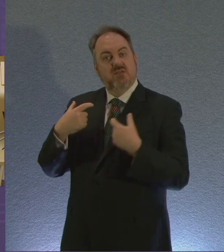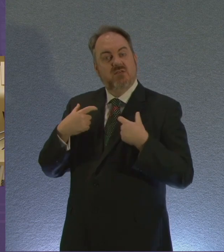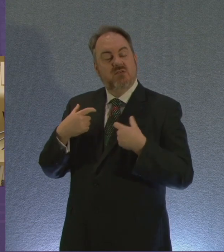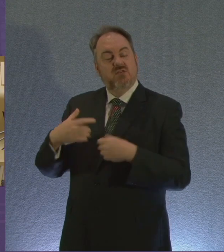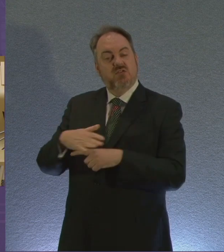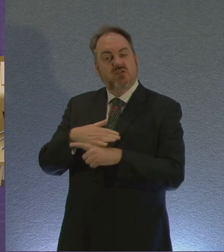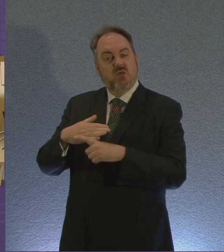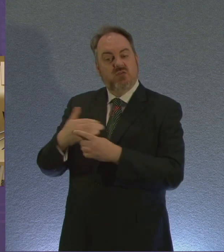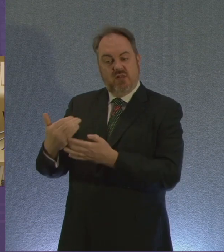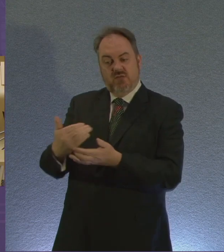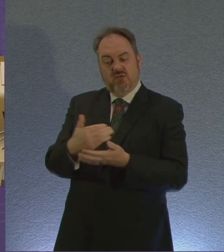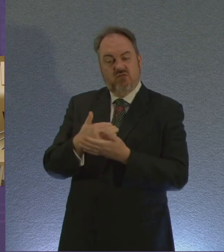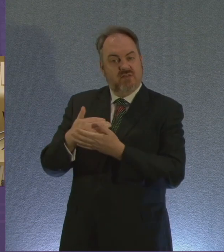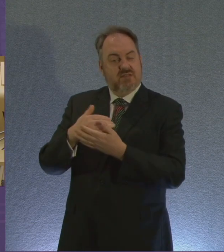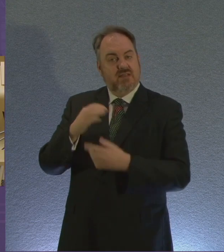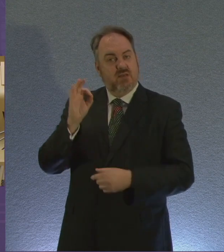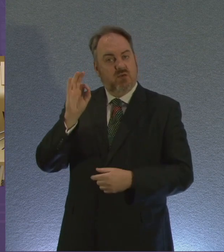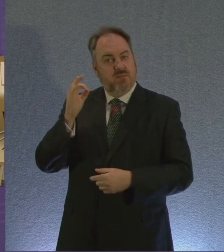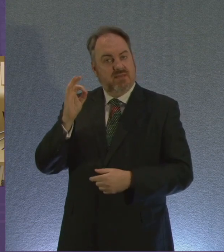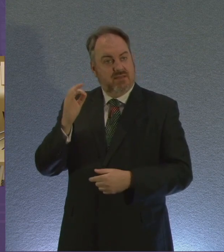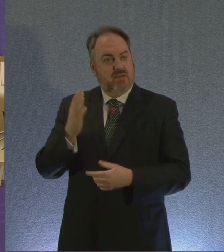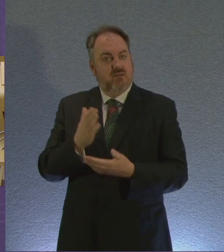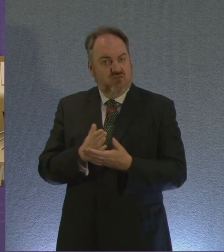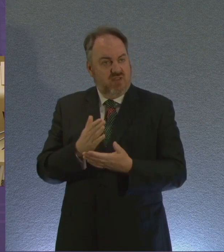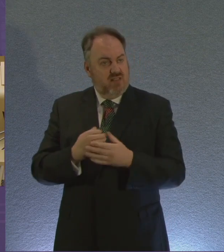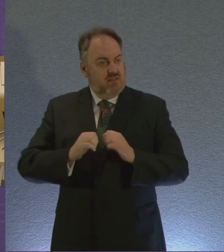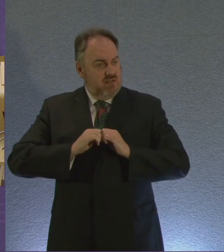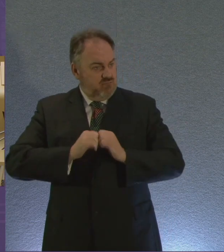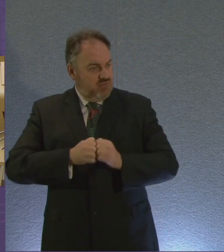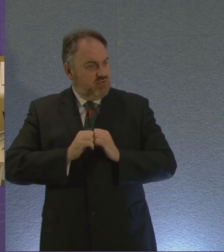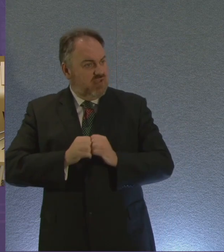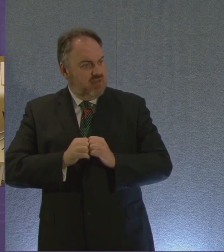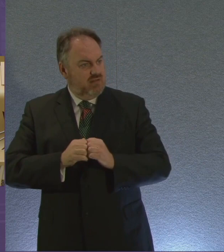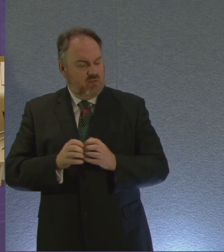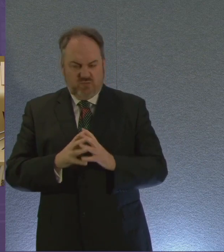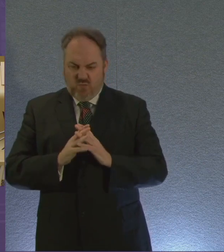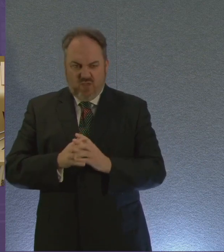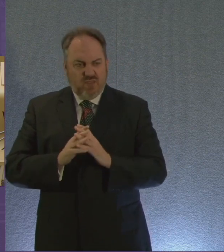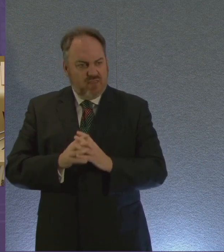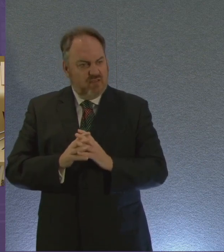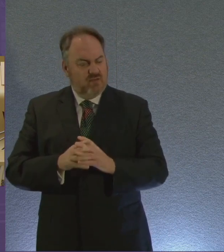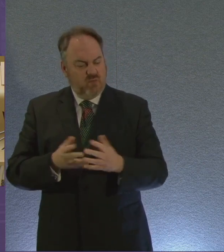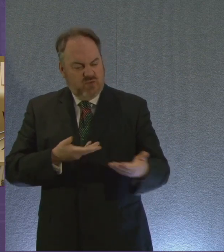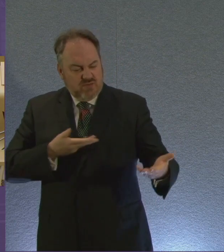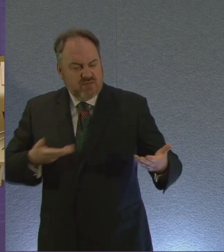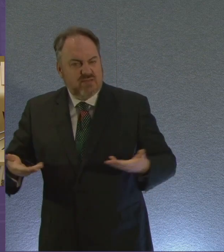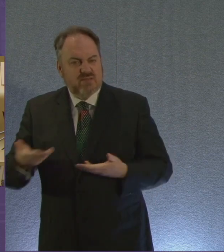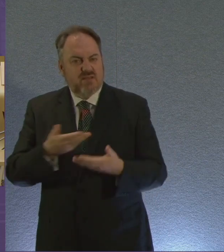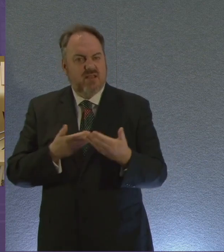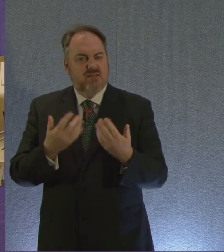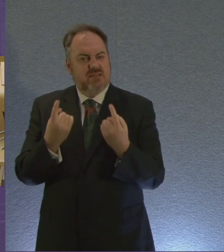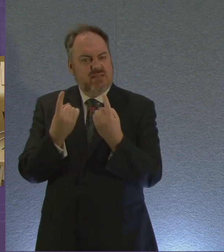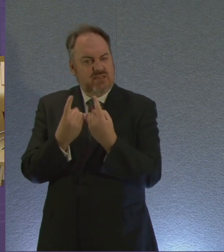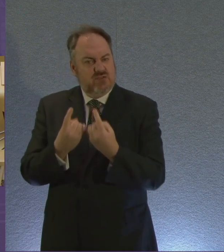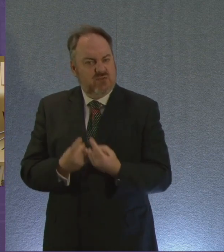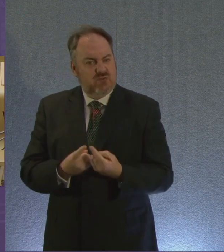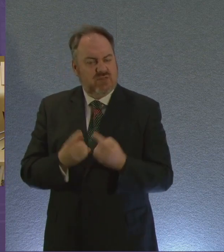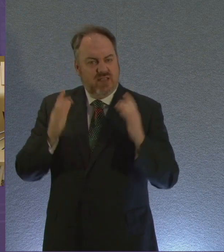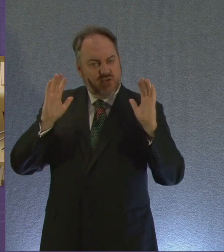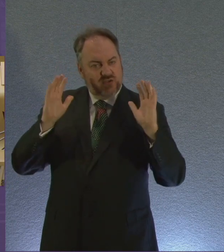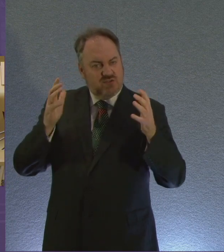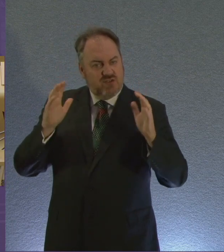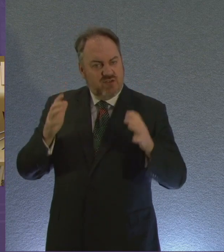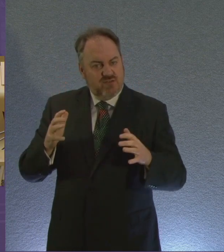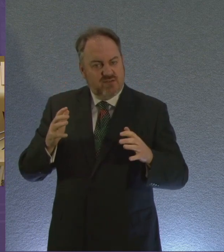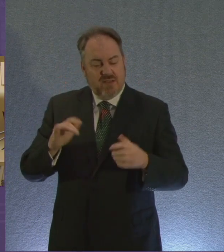this morning. I think that was very, very useful. We were able to explore some of the issues, and I might actually